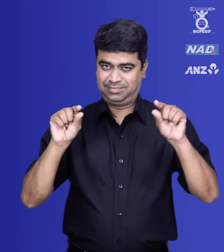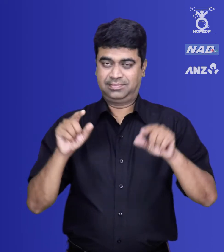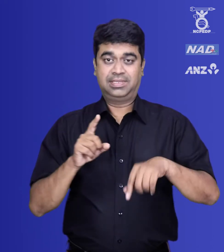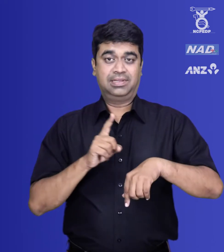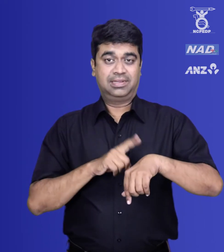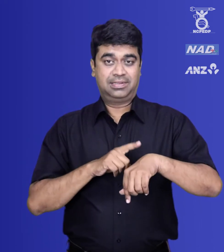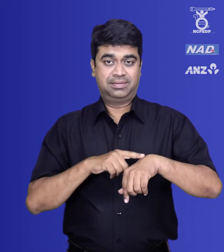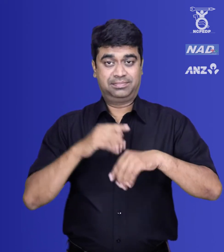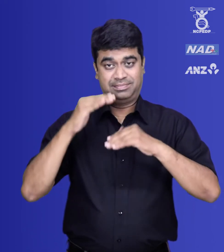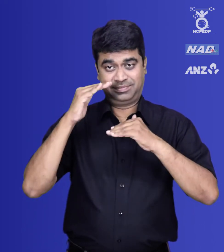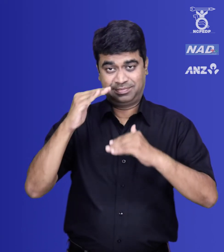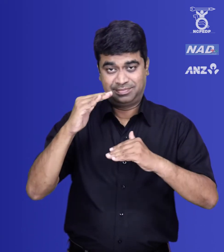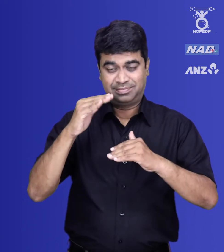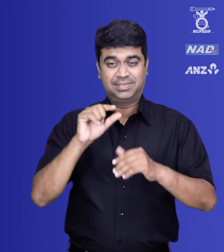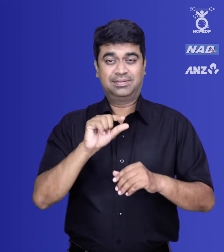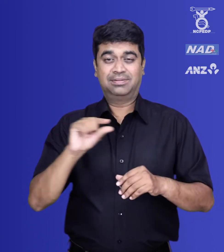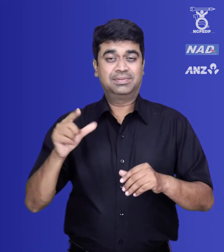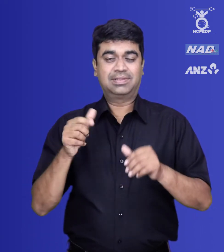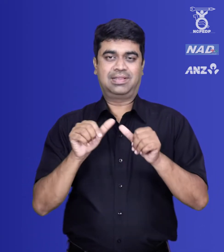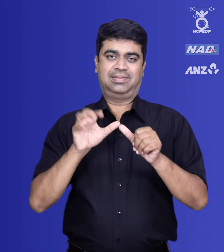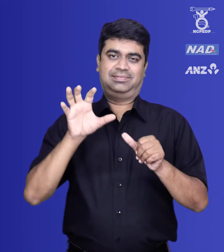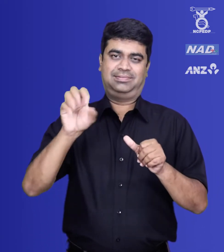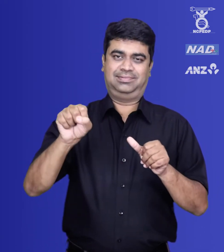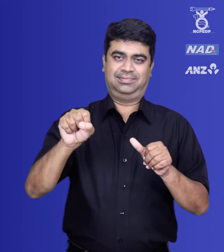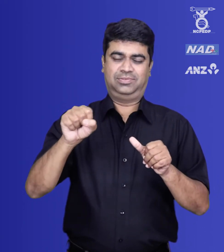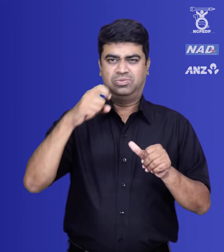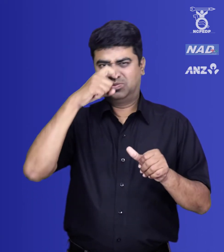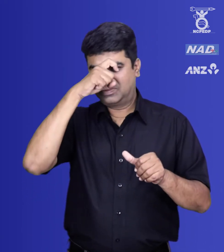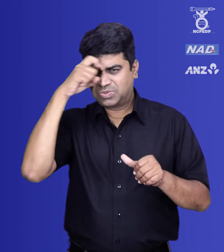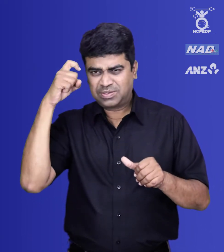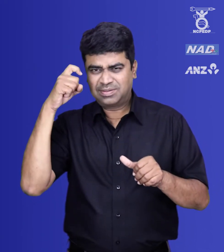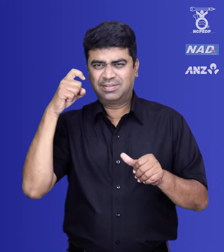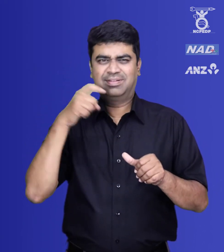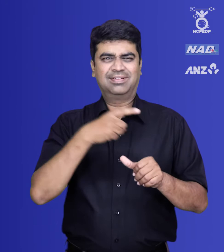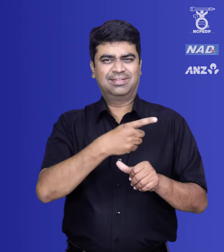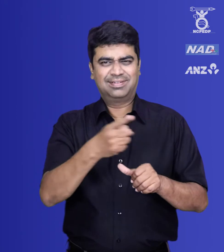46. Time limit for accessibility by service providers.